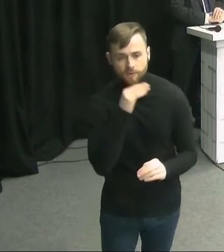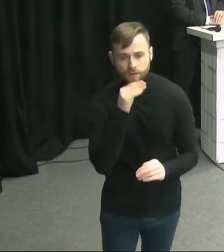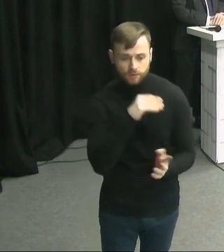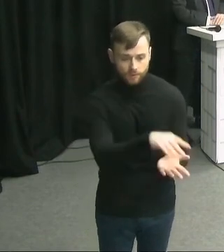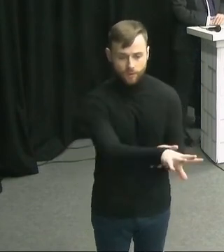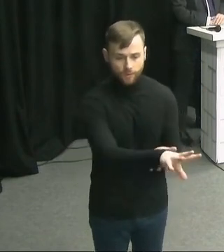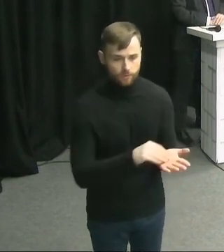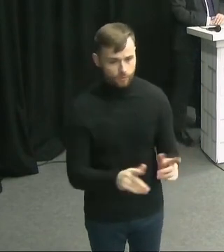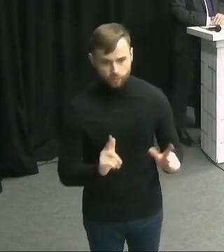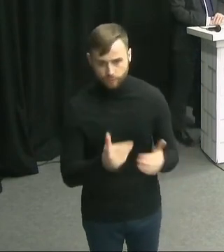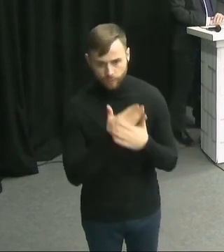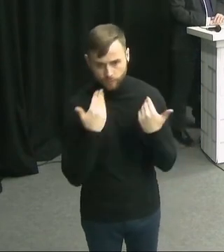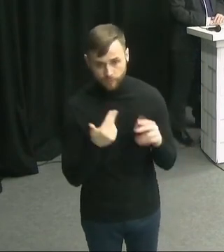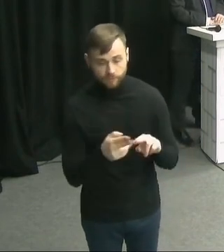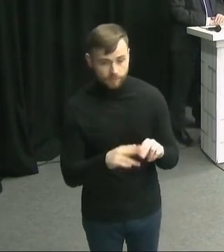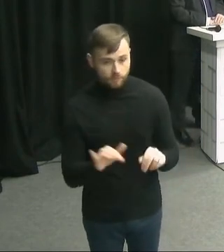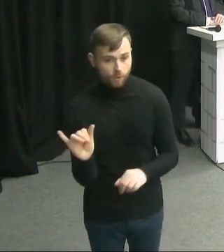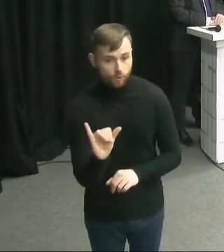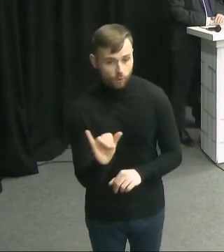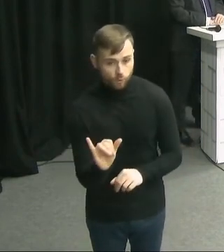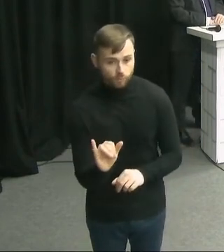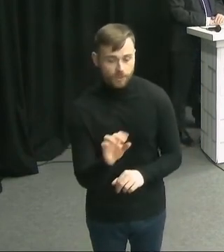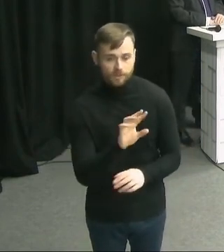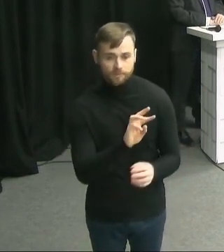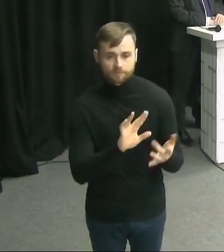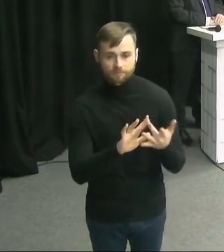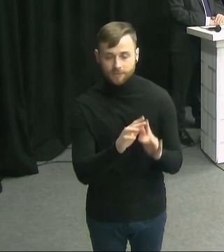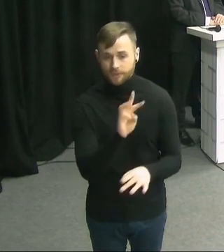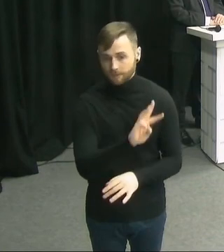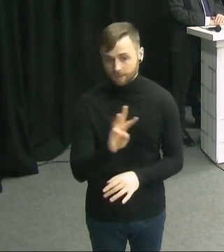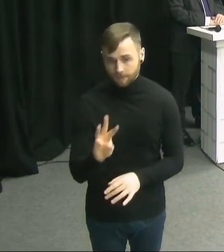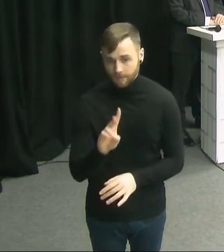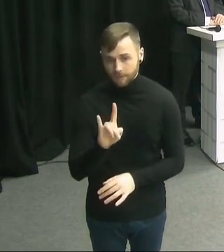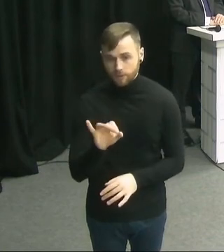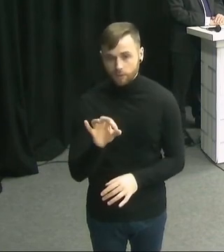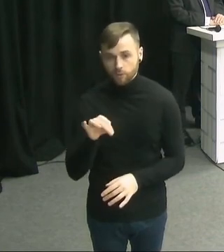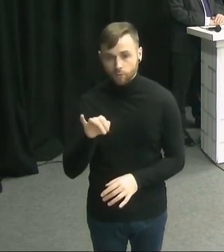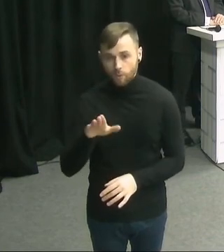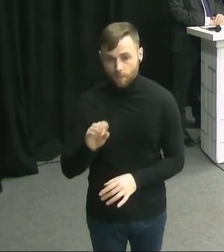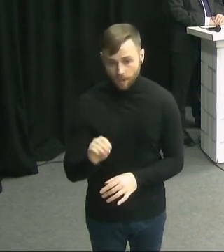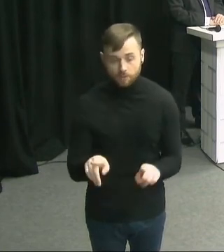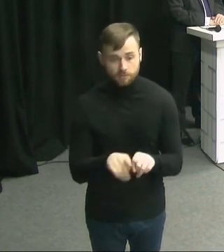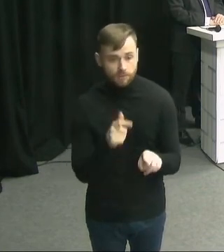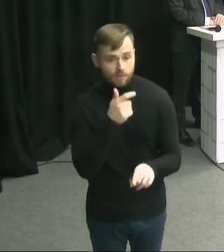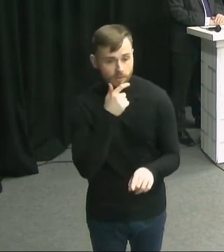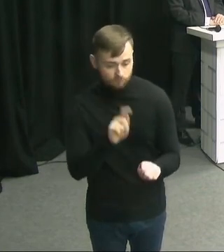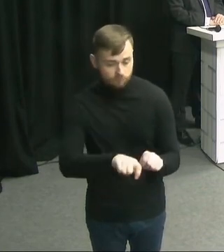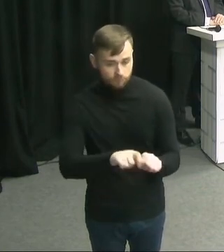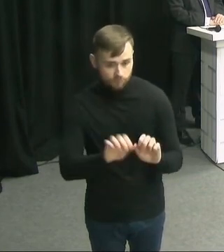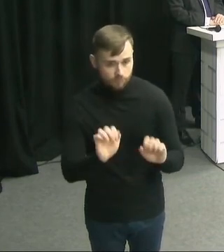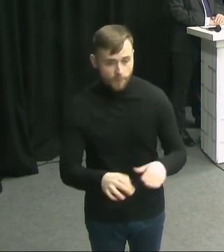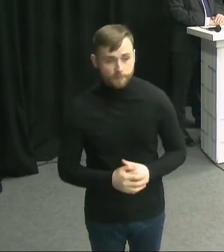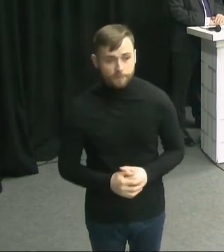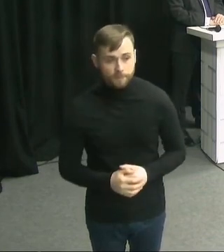encourage publications in the best journals because they have less plagiarism because they, well, check carefully, more carefully for